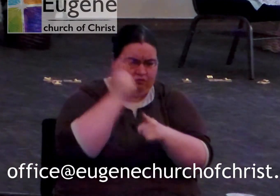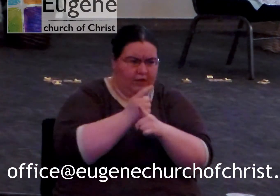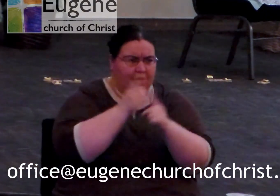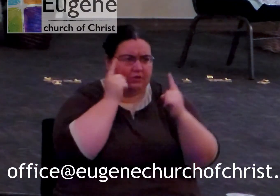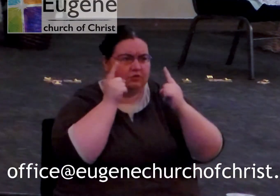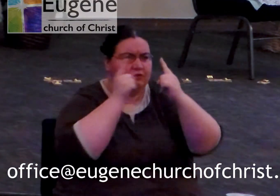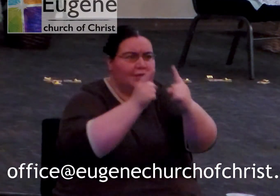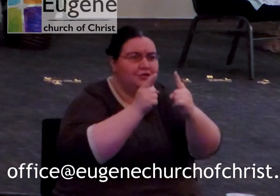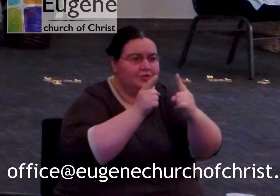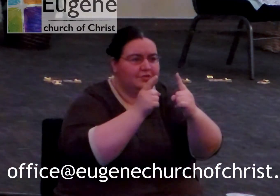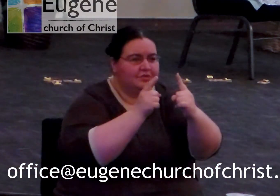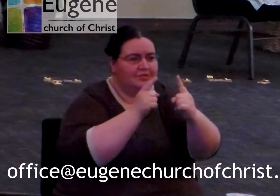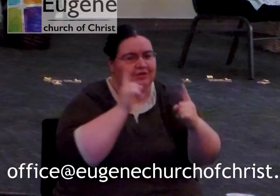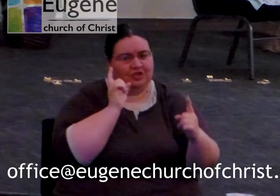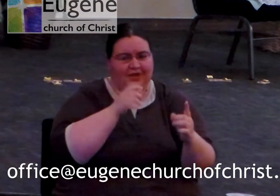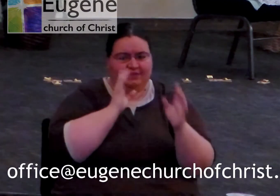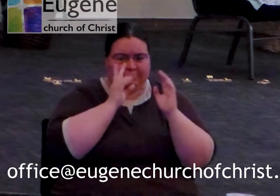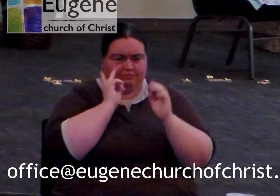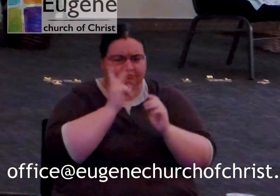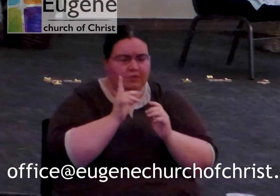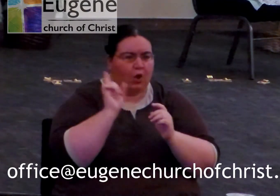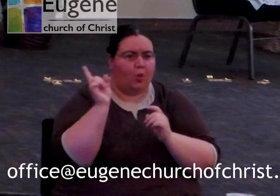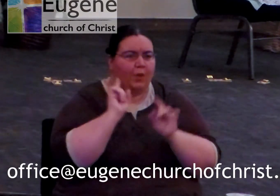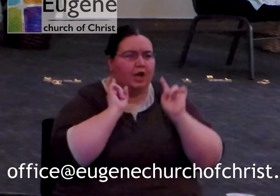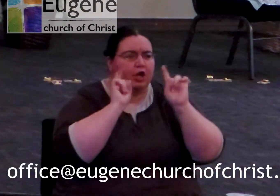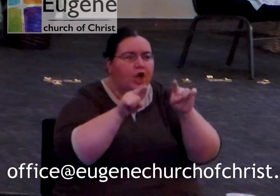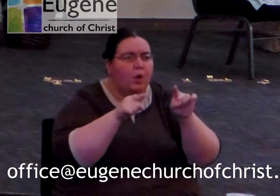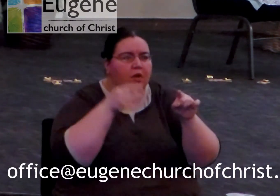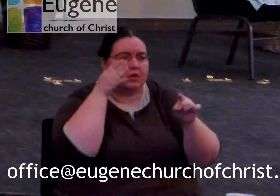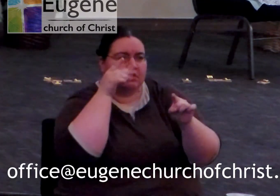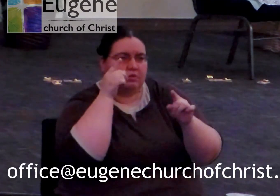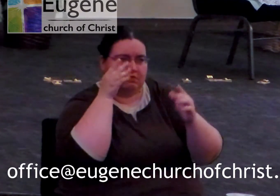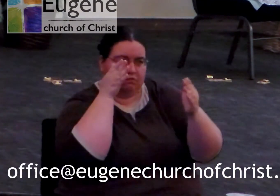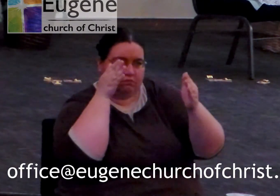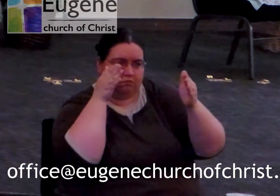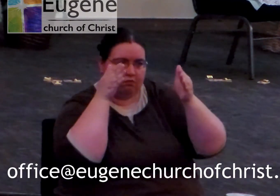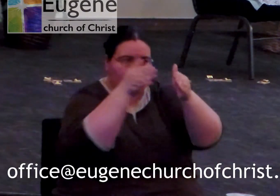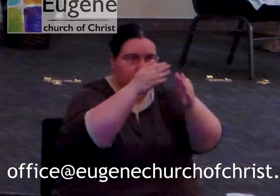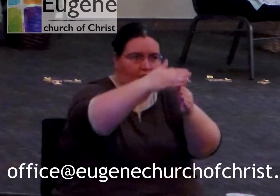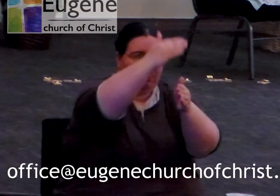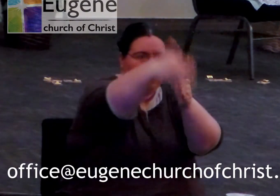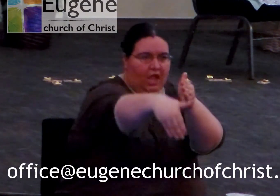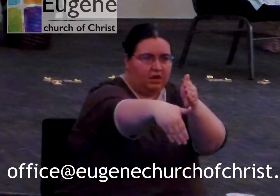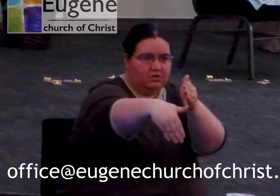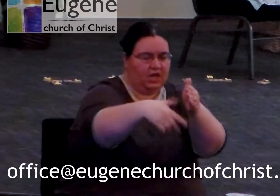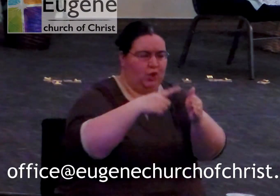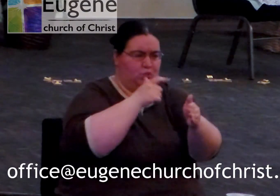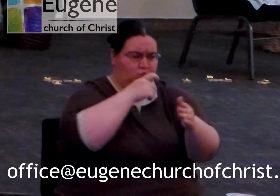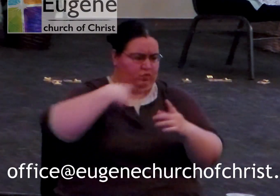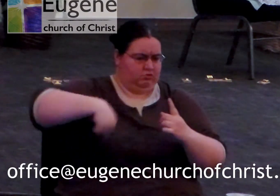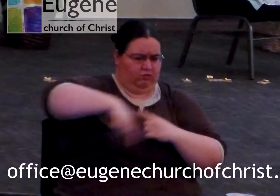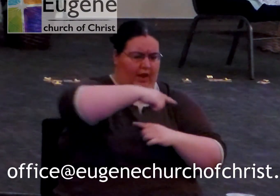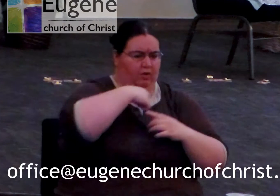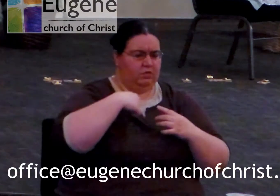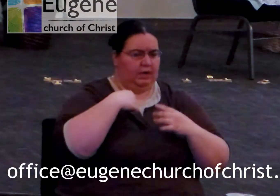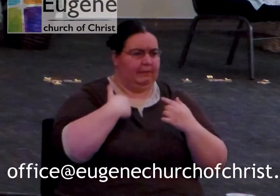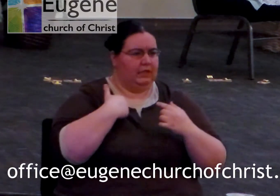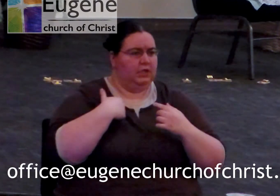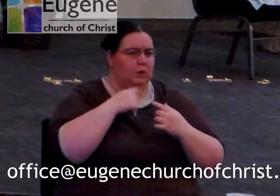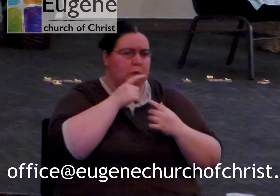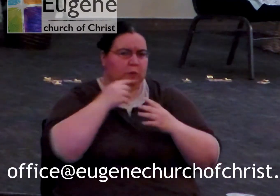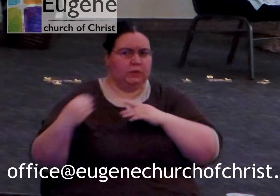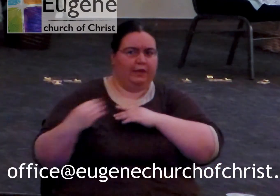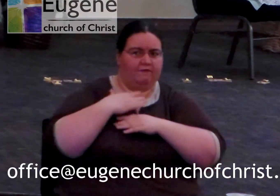going, look at the end, and what voices are you surrounding yourself with. And then from a Christian standpoint, how does all of that line